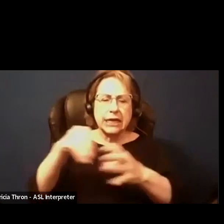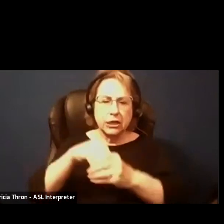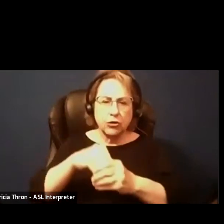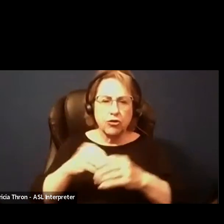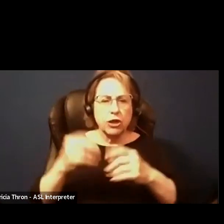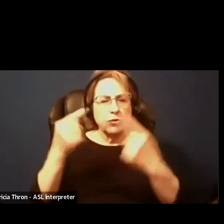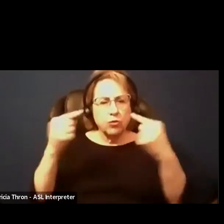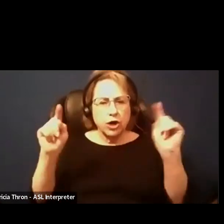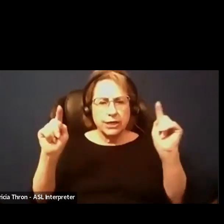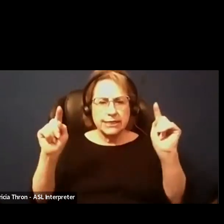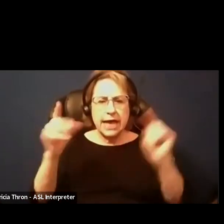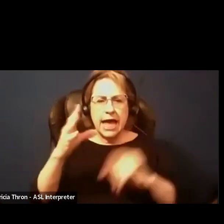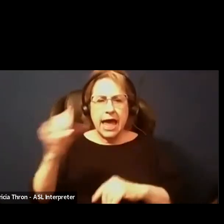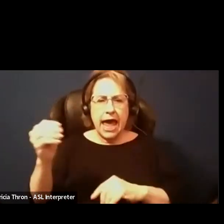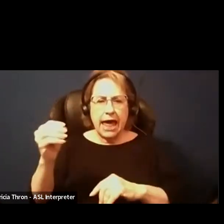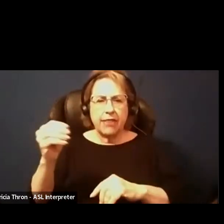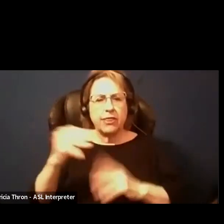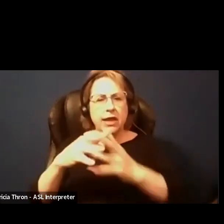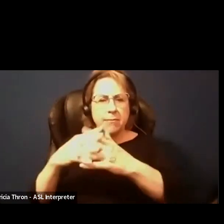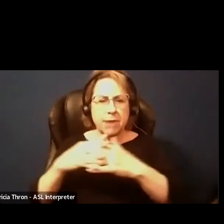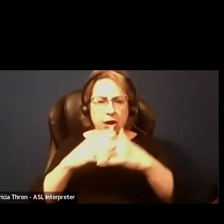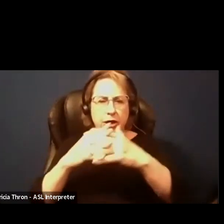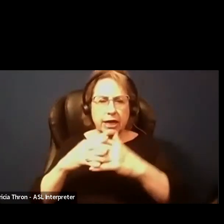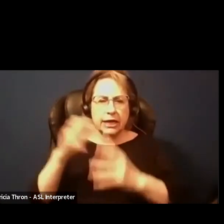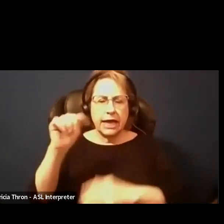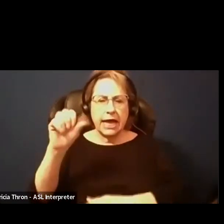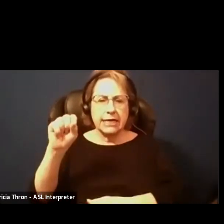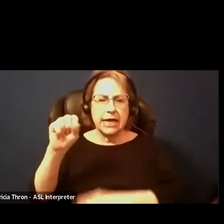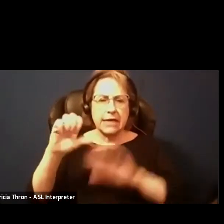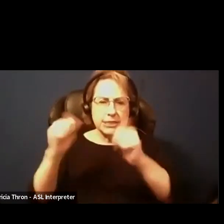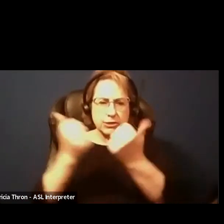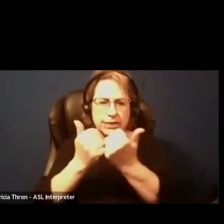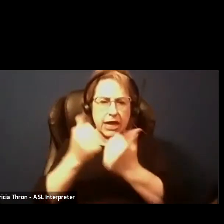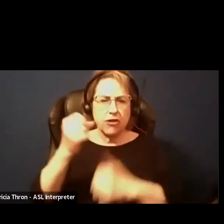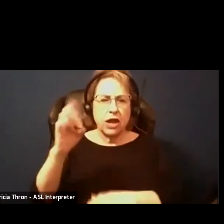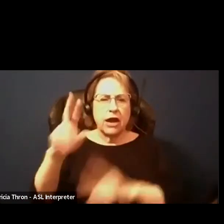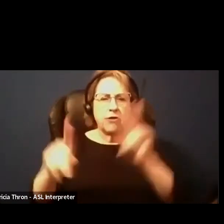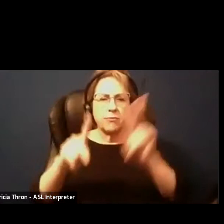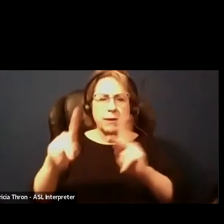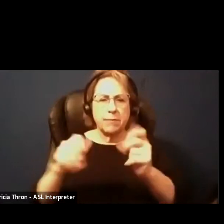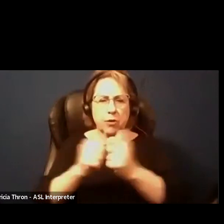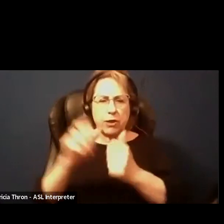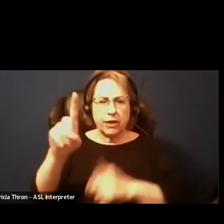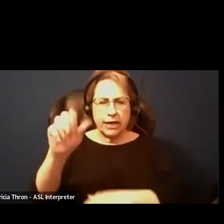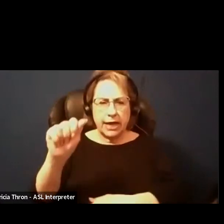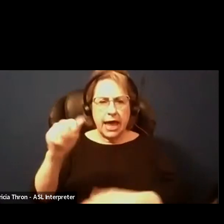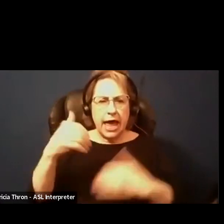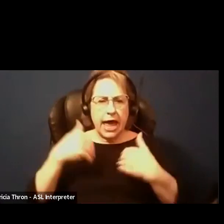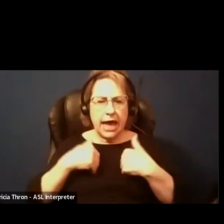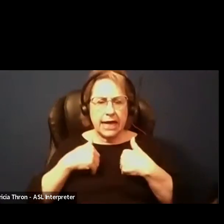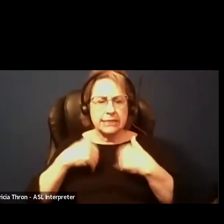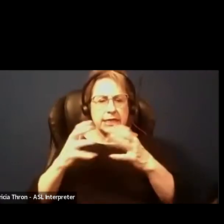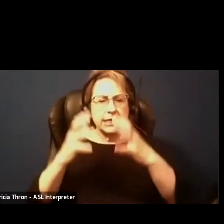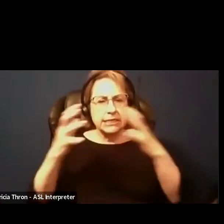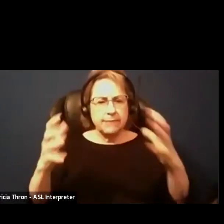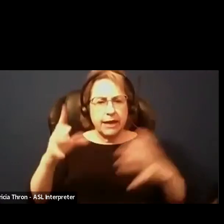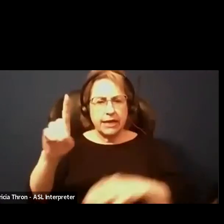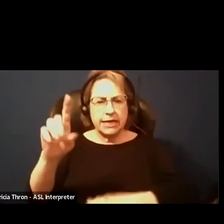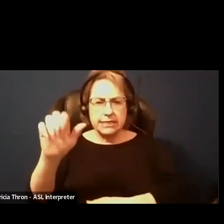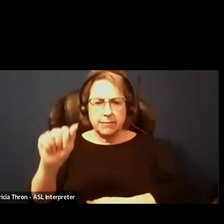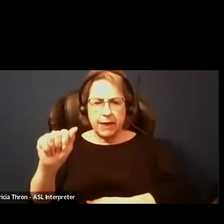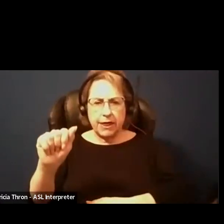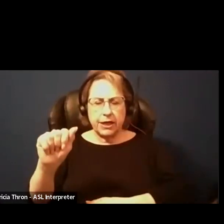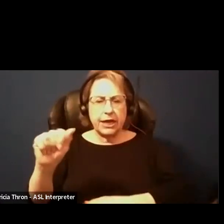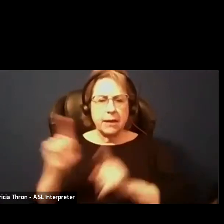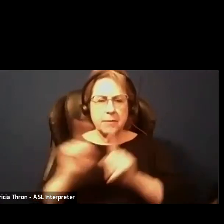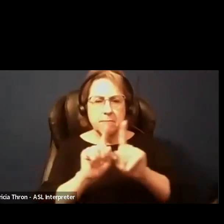And whereas the American Association of People with Disabilities has expanded a Disability Mentoring Day program from a one-day event